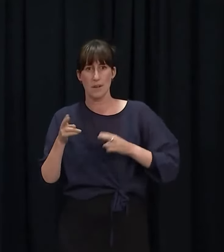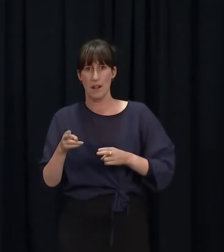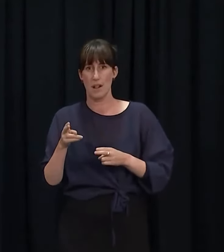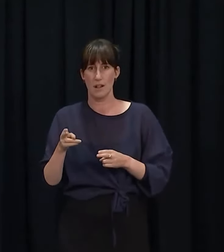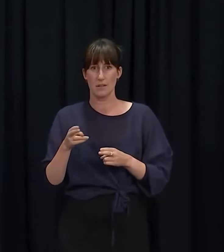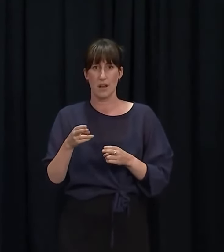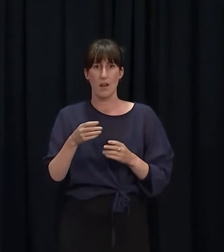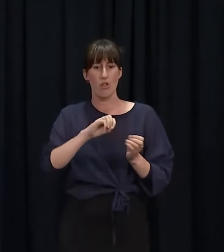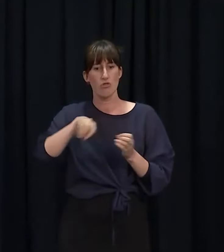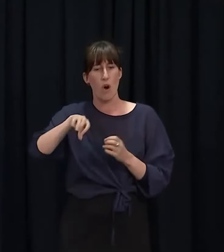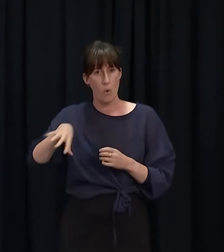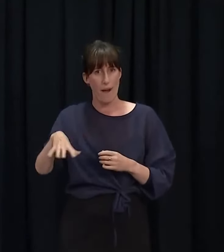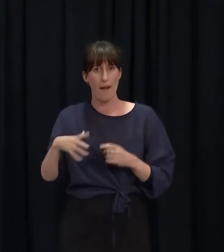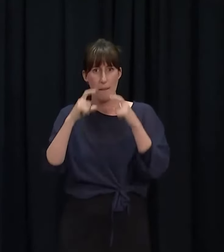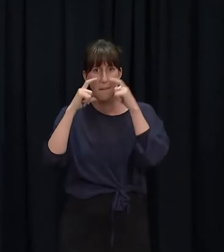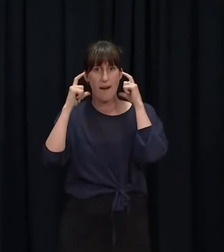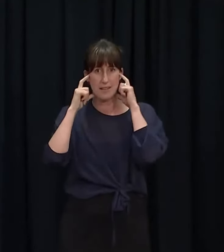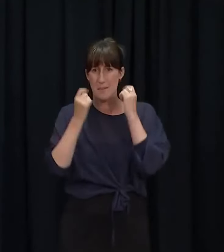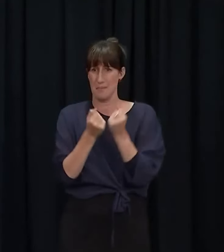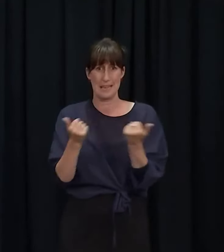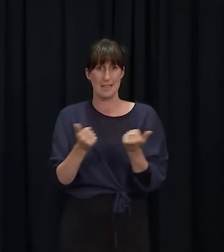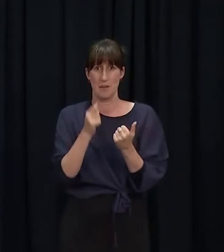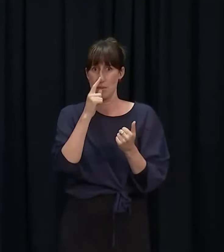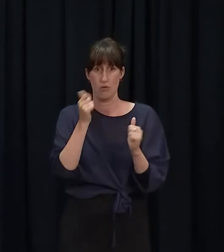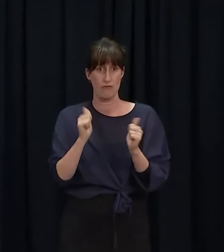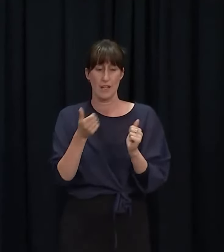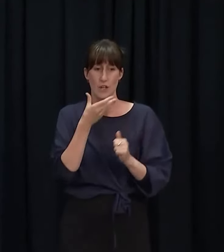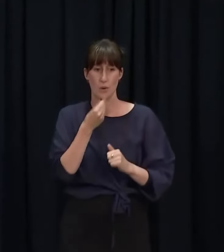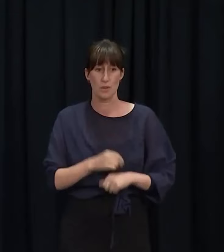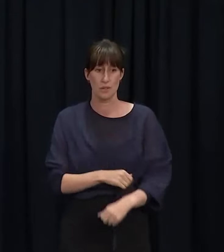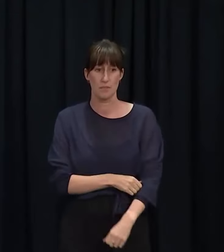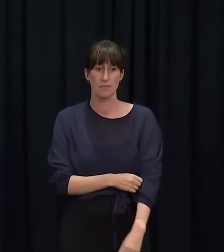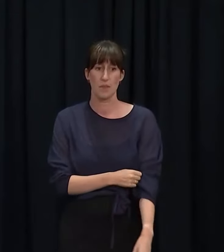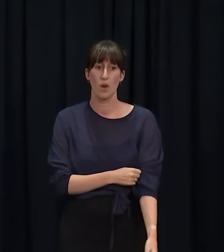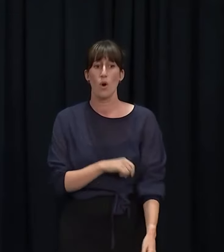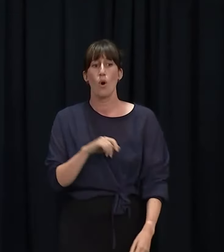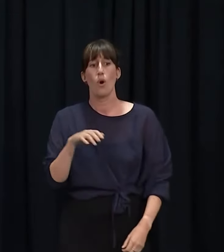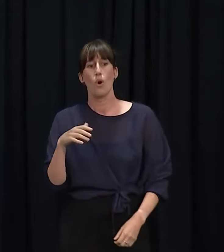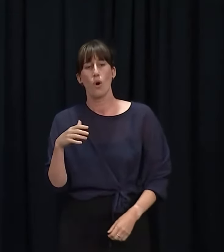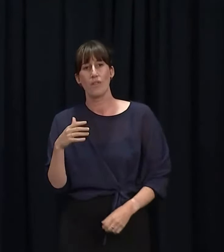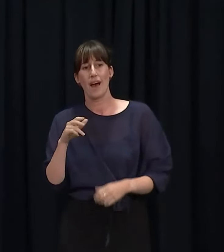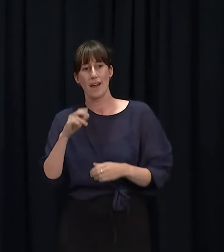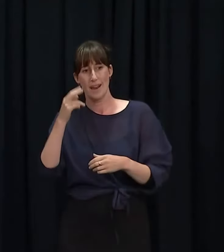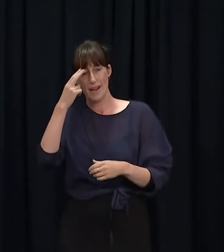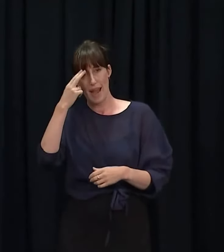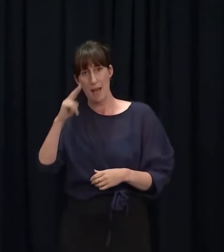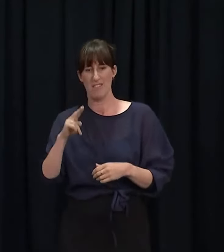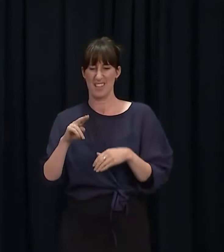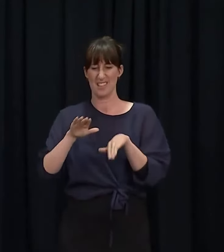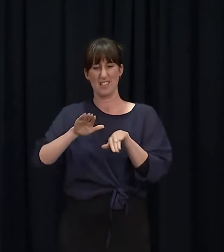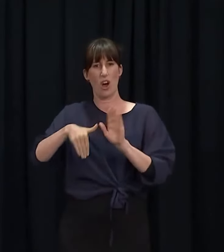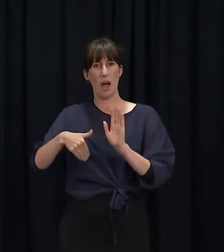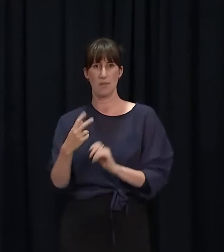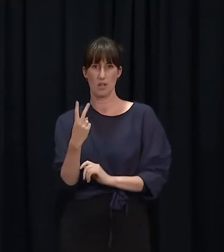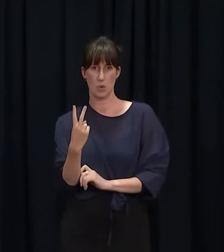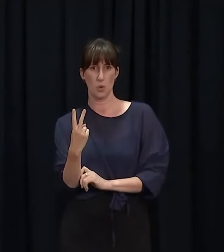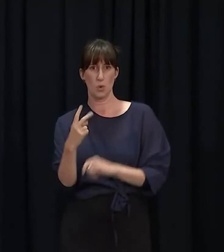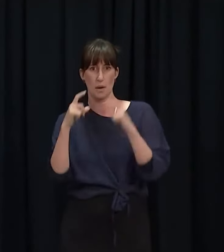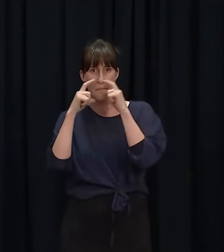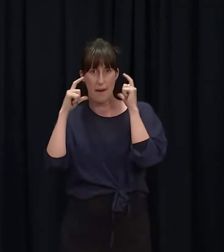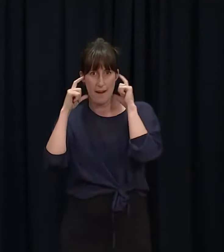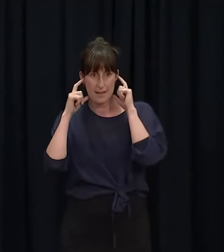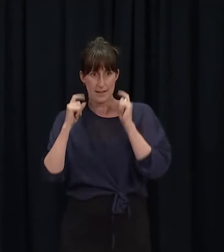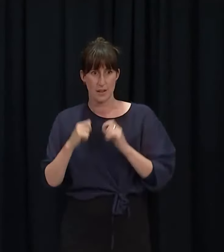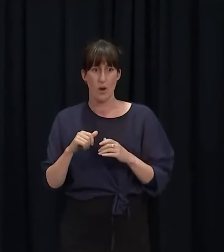that many are already wearing. As you know, all primary and secondary school students